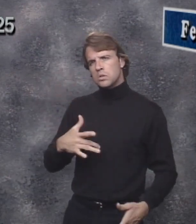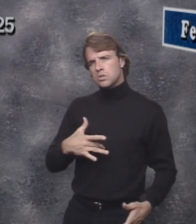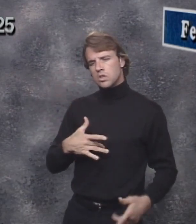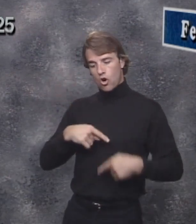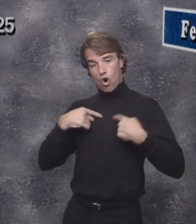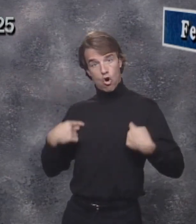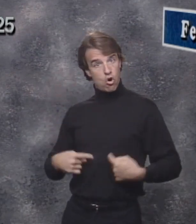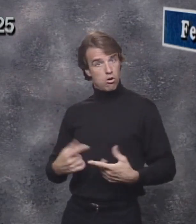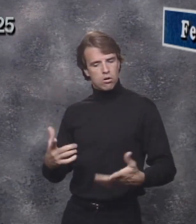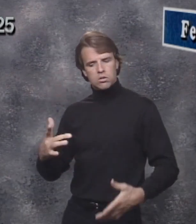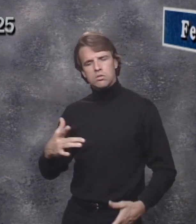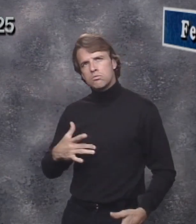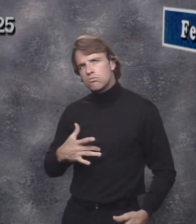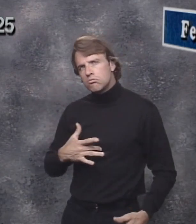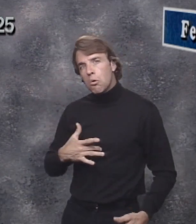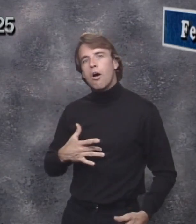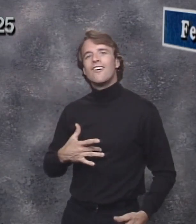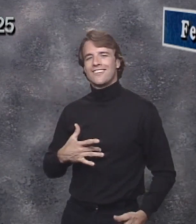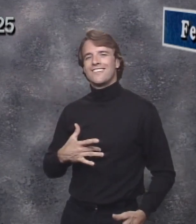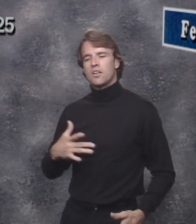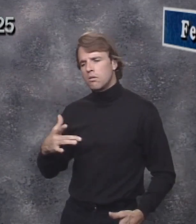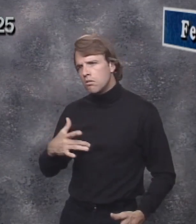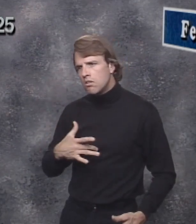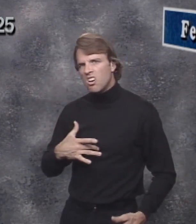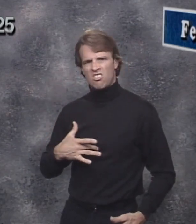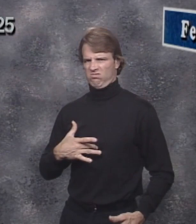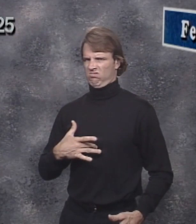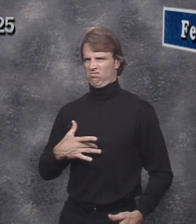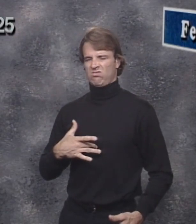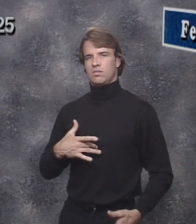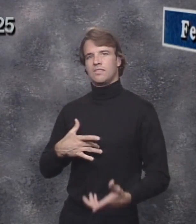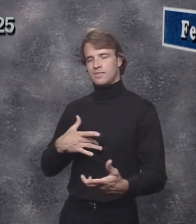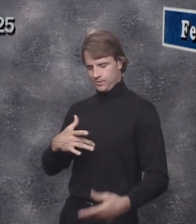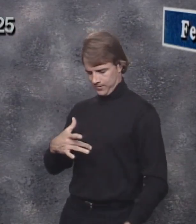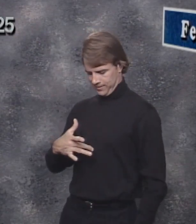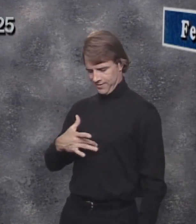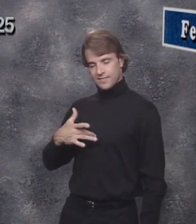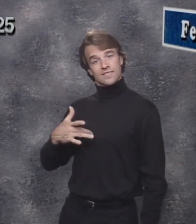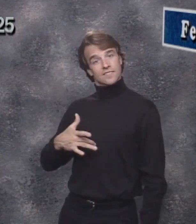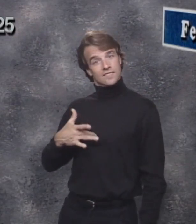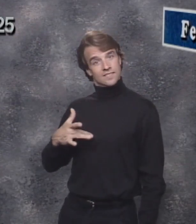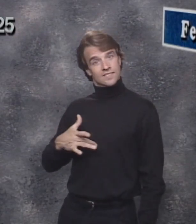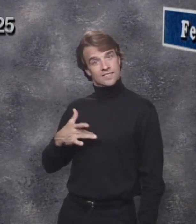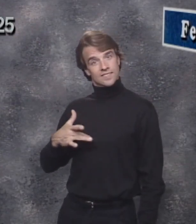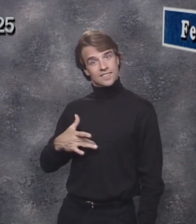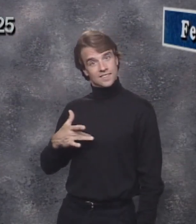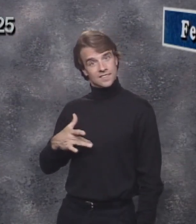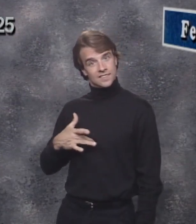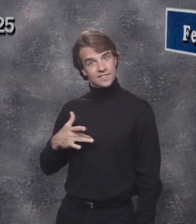Well, you're touching the heart. Yes. Does it feel good? Does it feel bad?